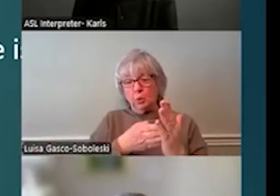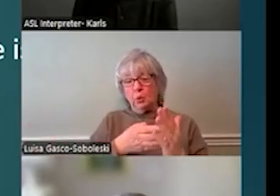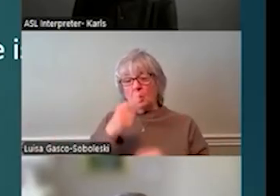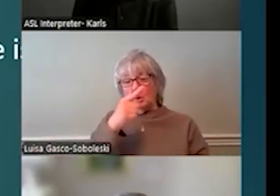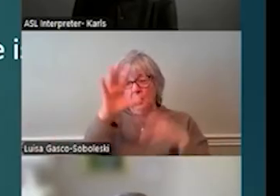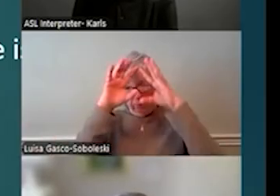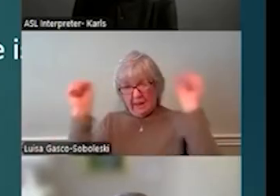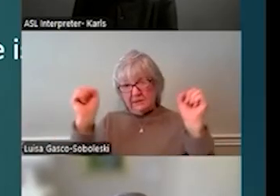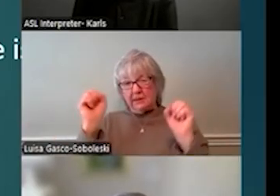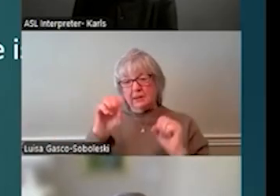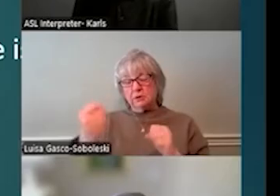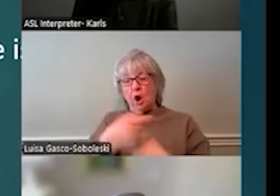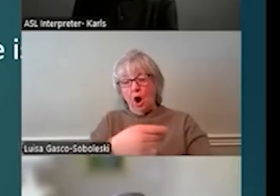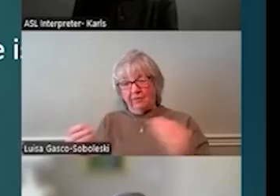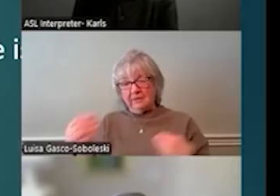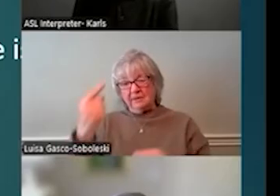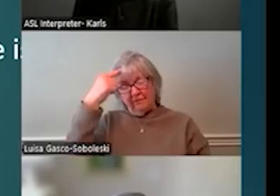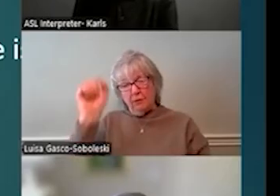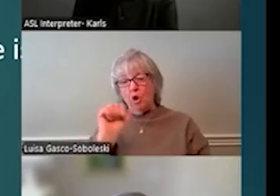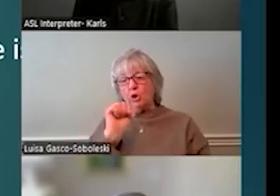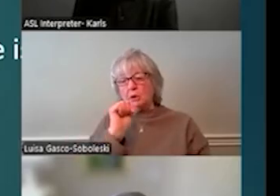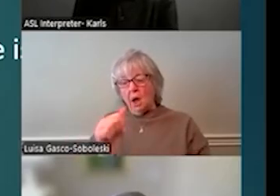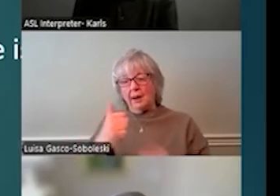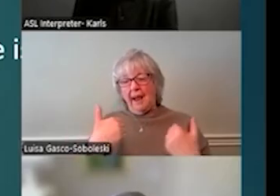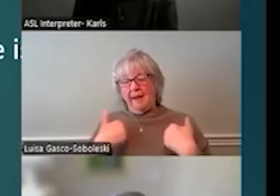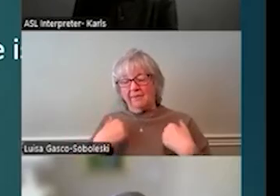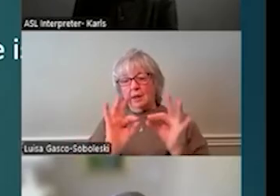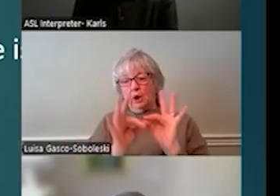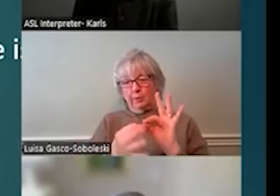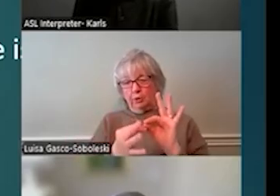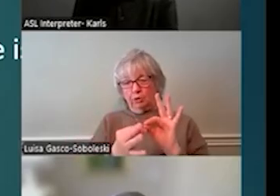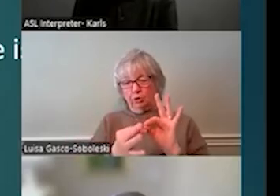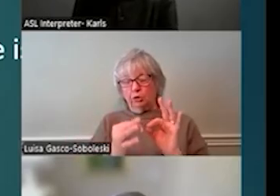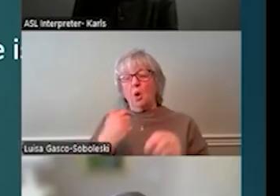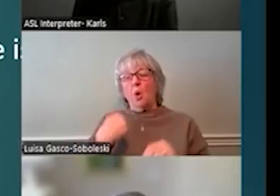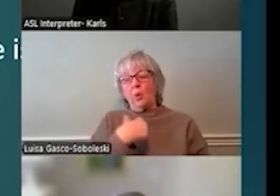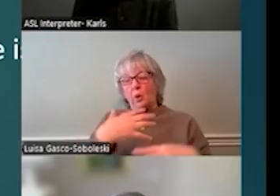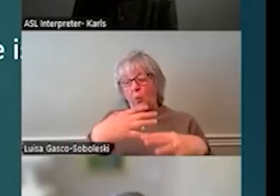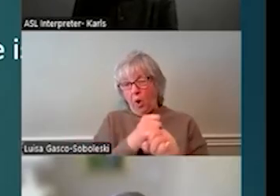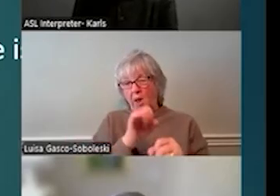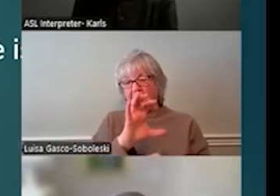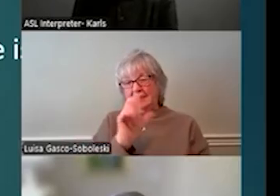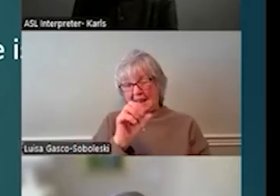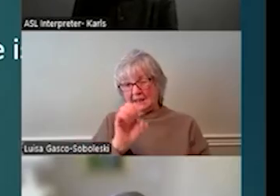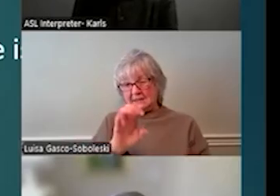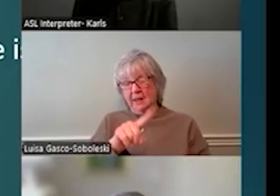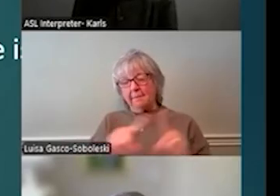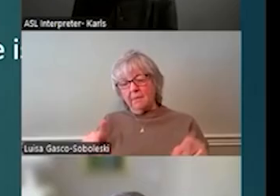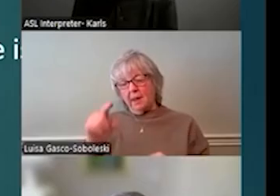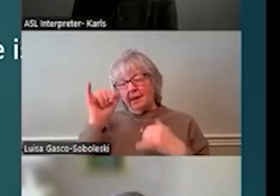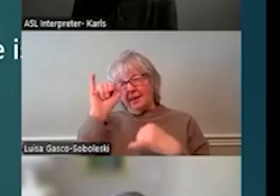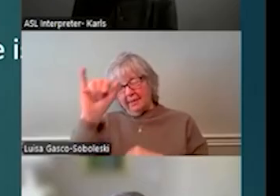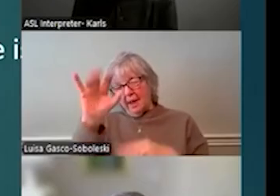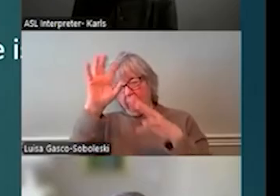the National Association of the Deaf. They had sued the president's office for not providing interpreters,